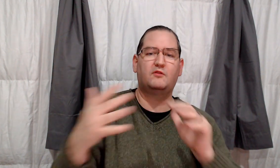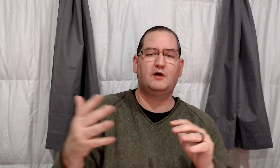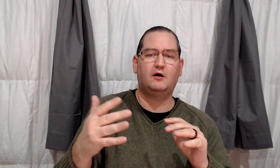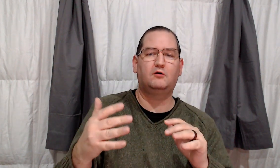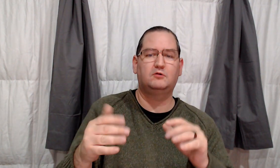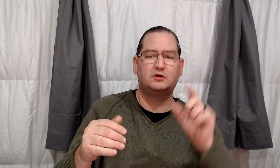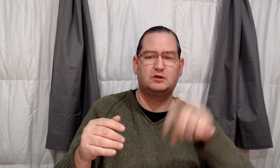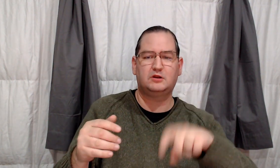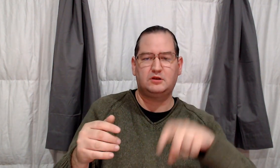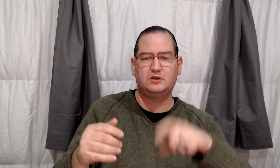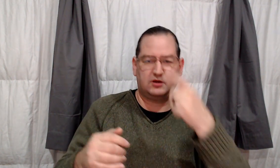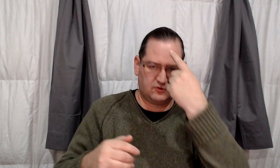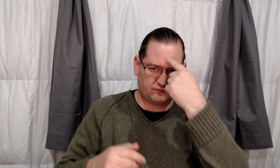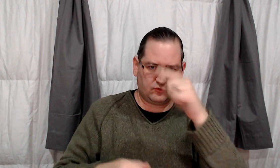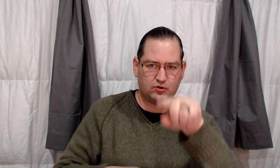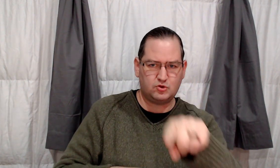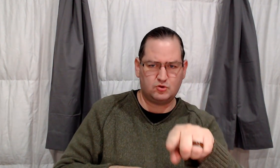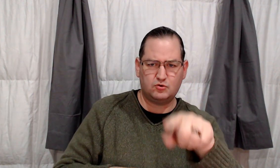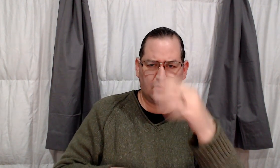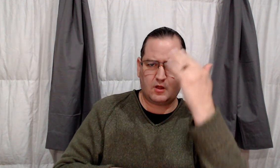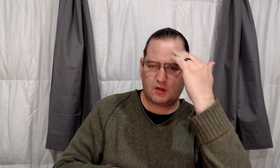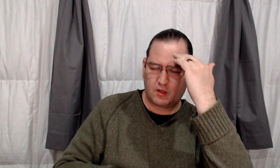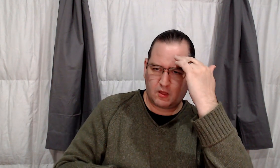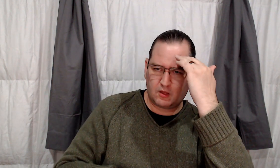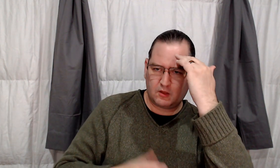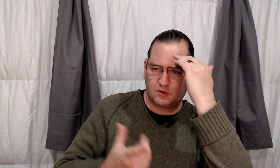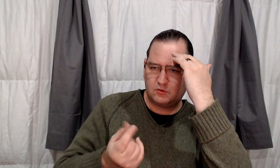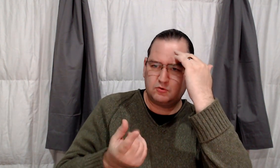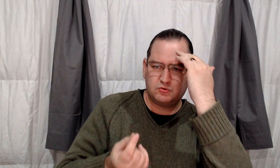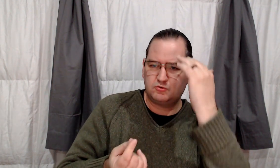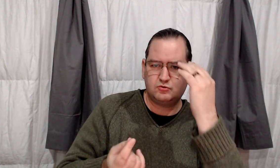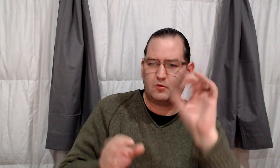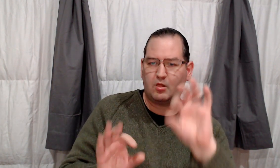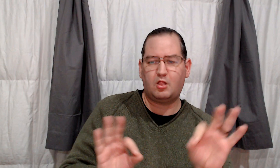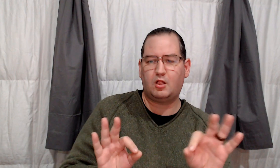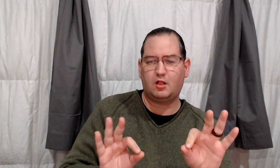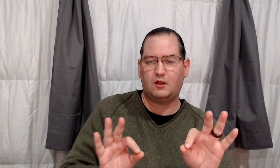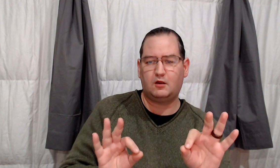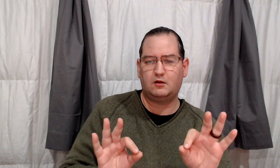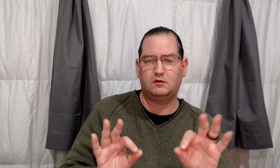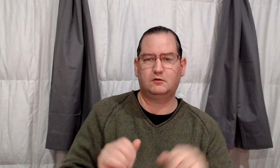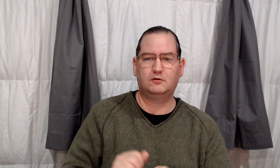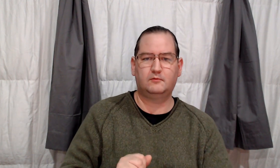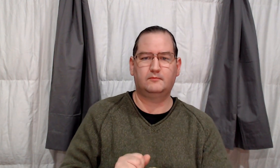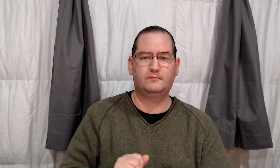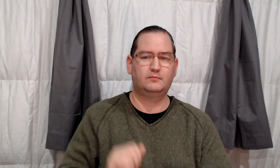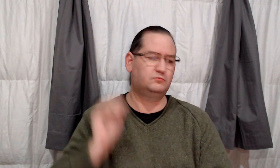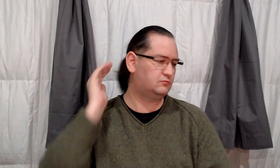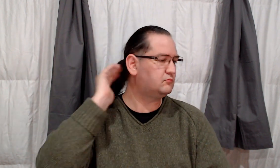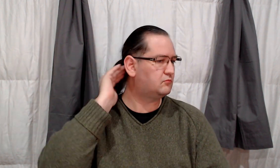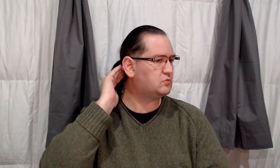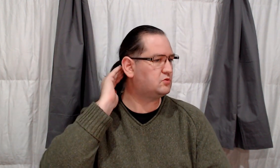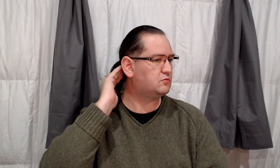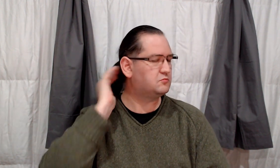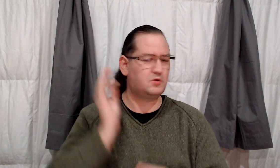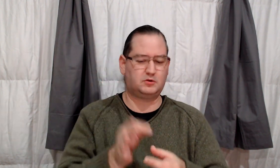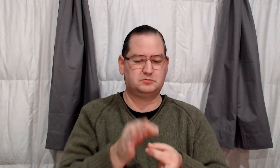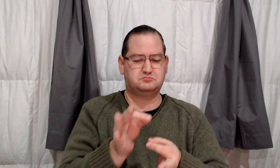anything at all. It's so much easier for the conscious mind simply to relax and